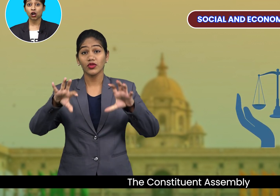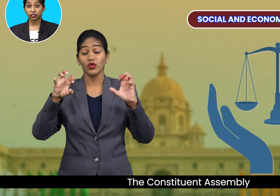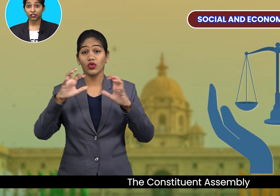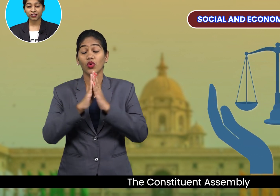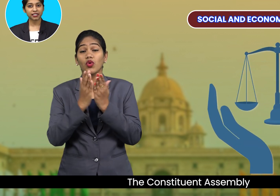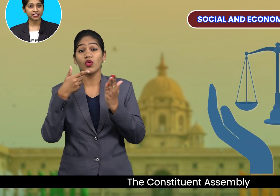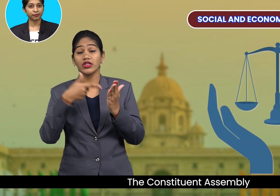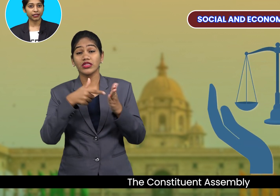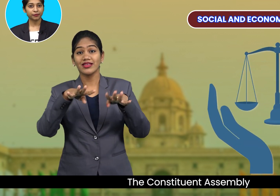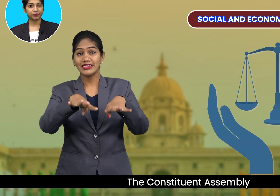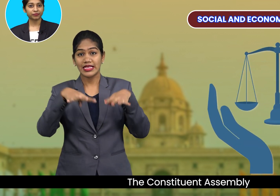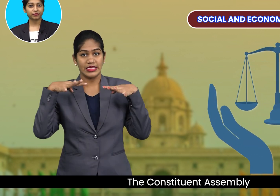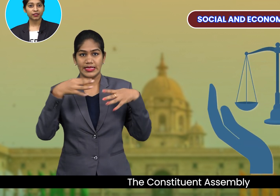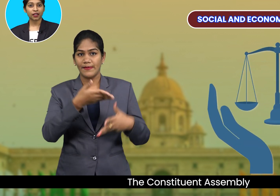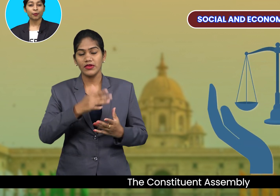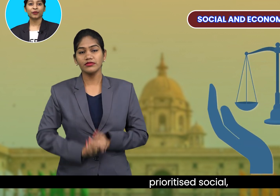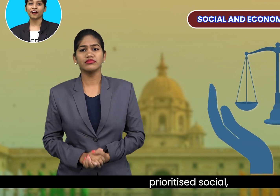The Constituent Assembly